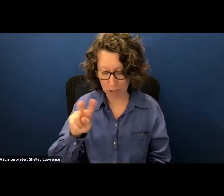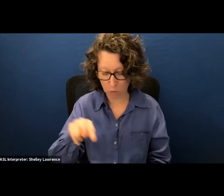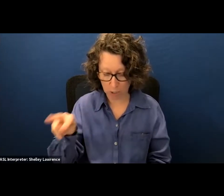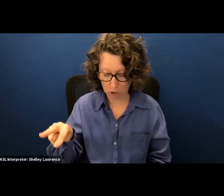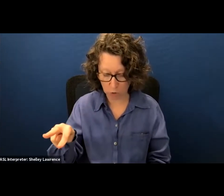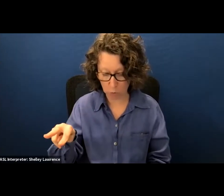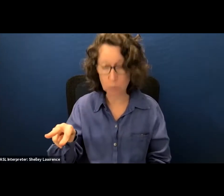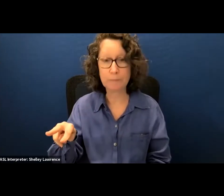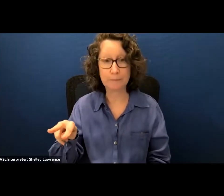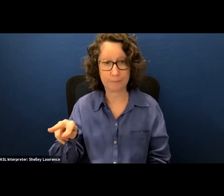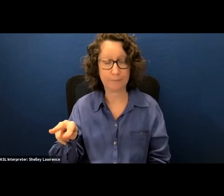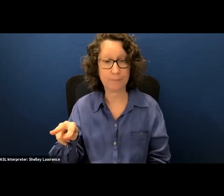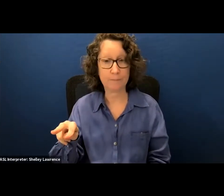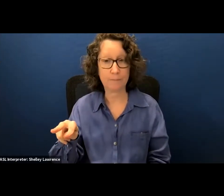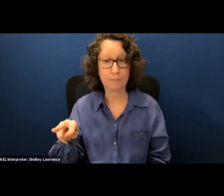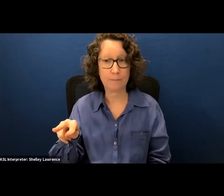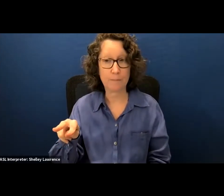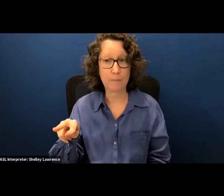2021-22-22.